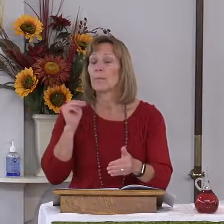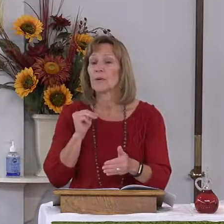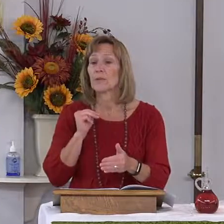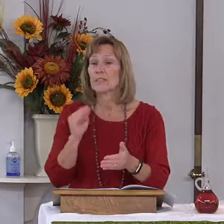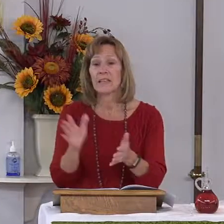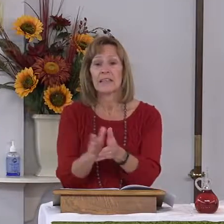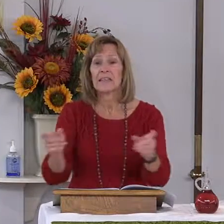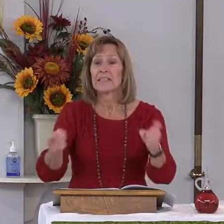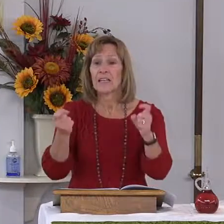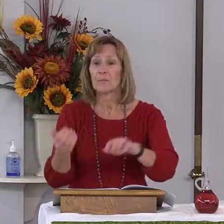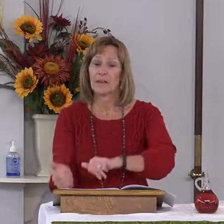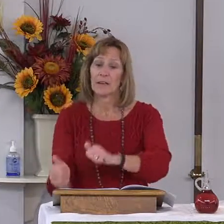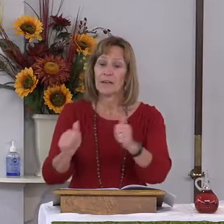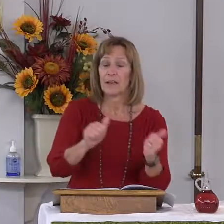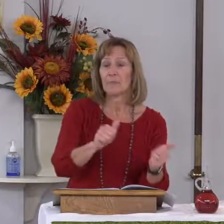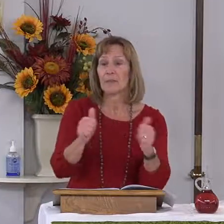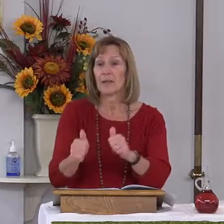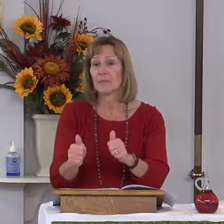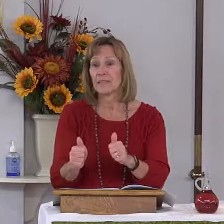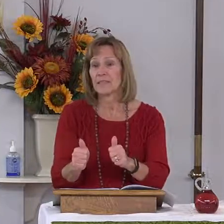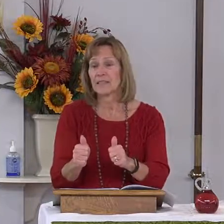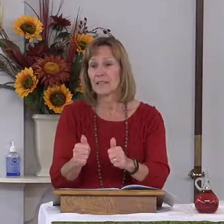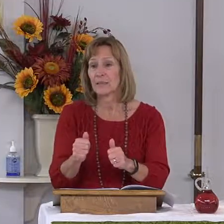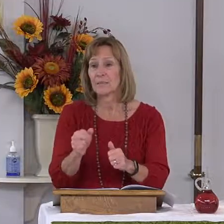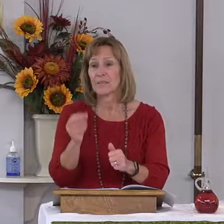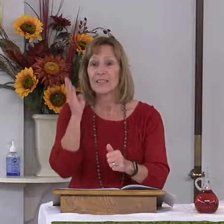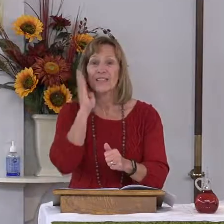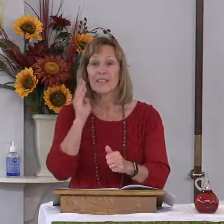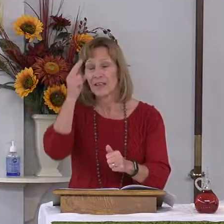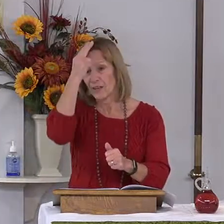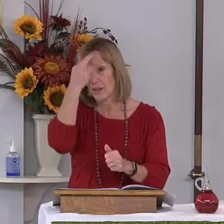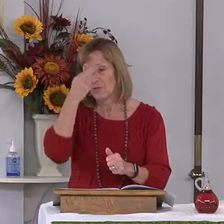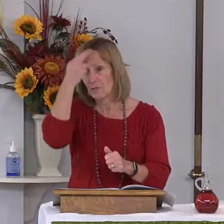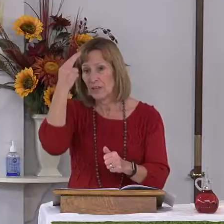We've celebrated baptisms, confirmations, and first communions.